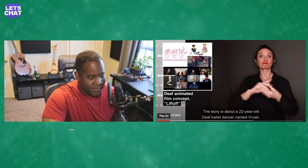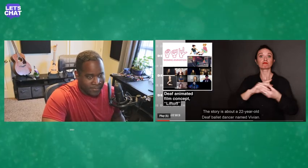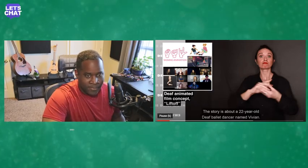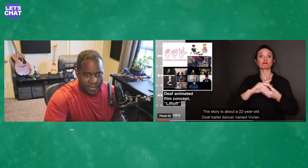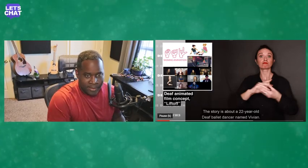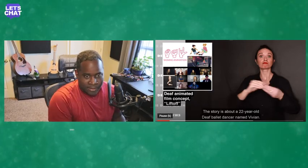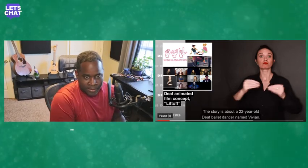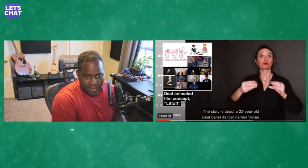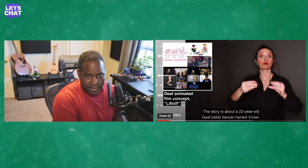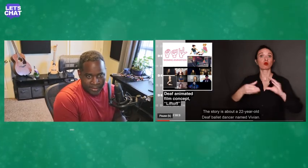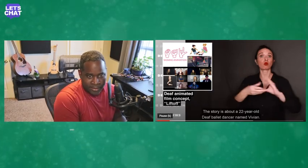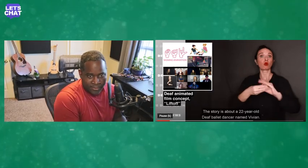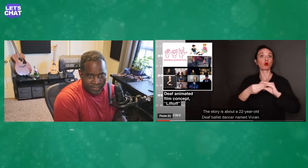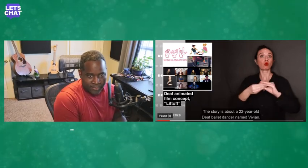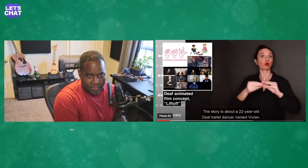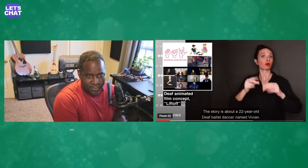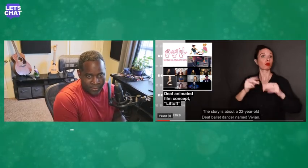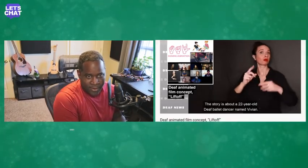So,